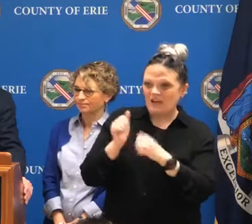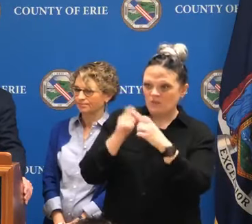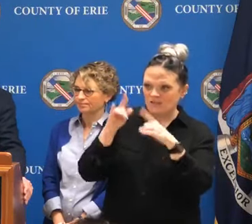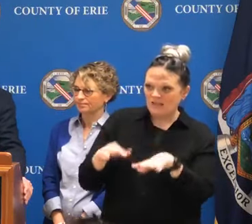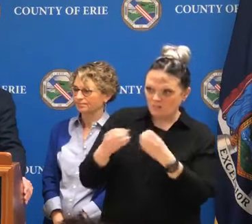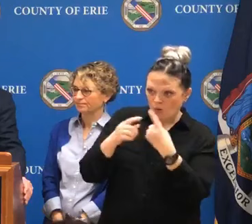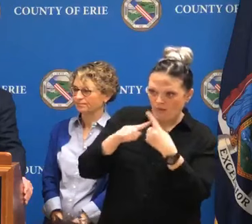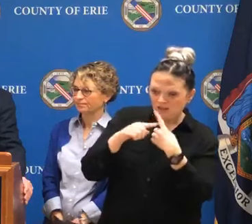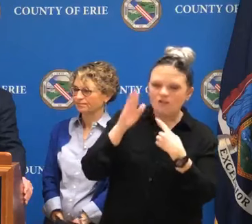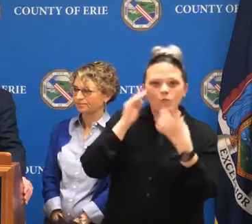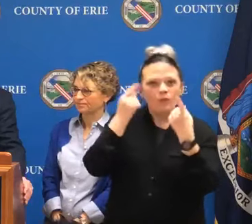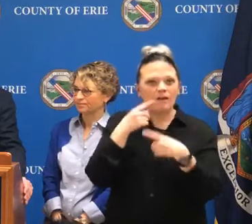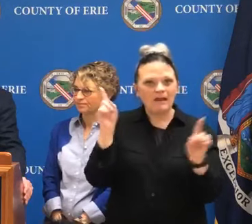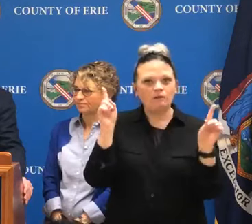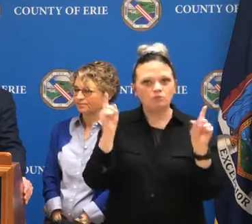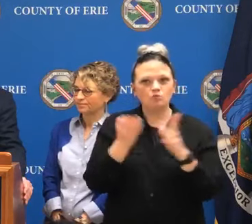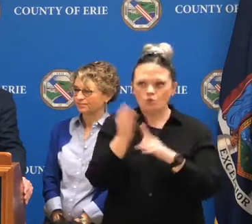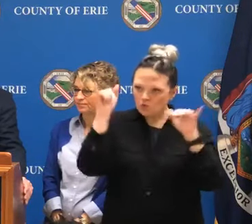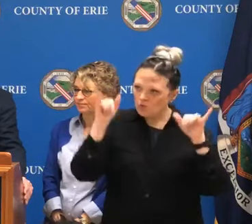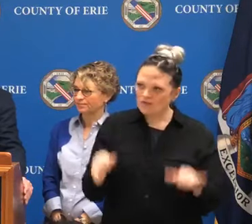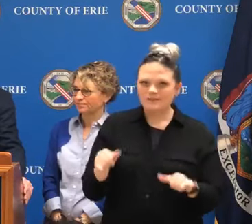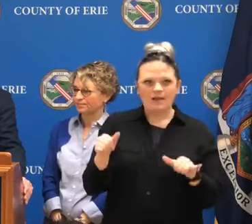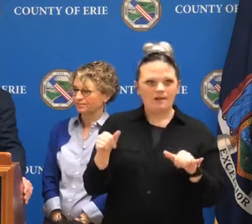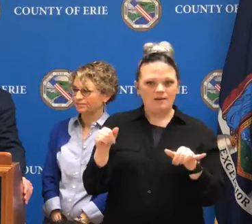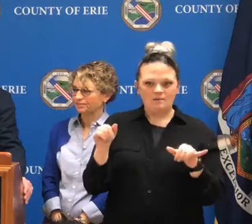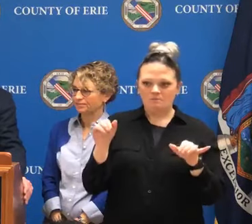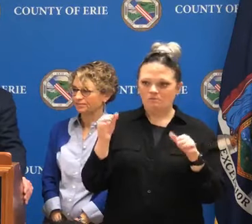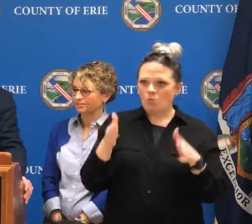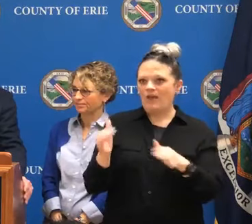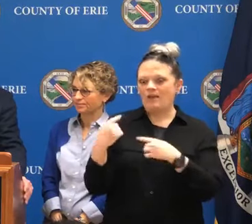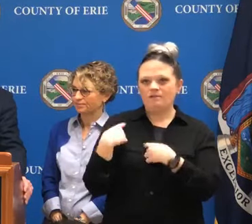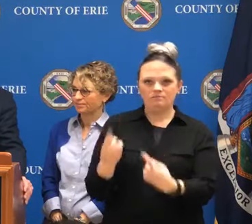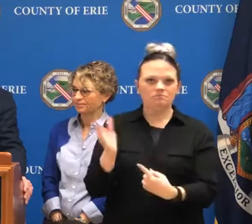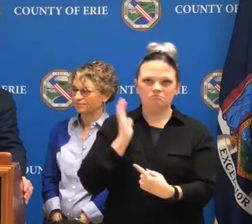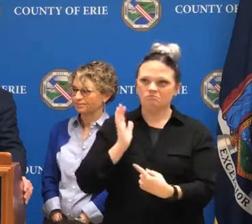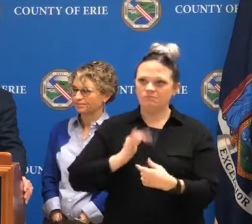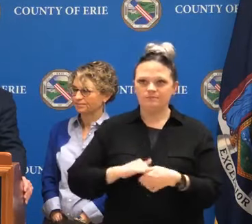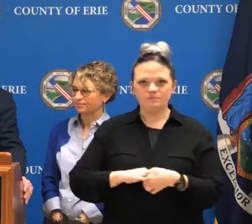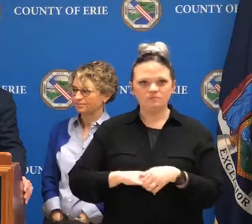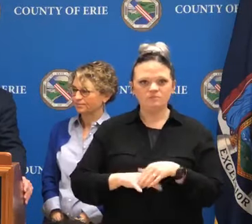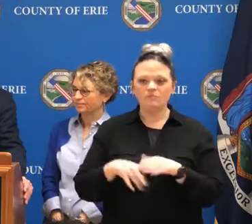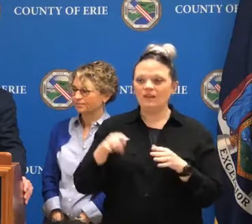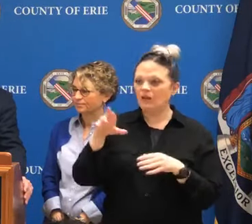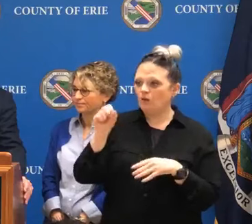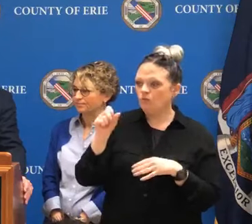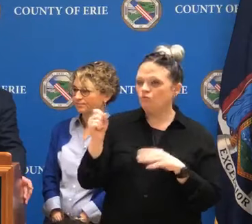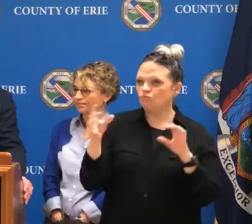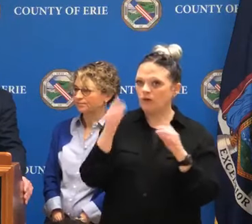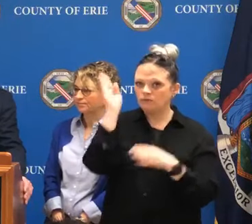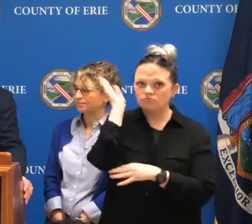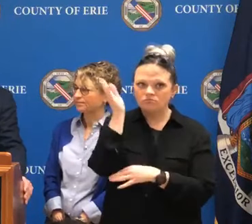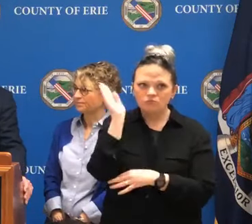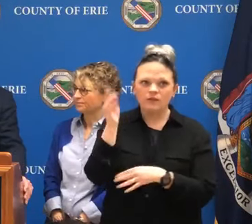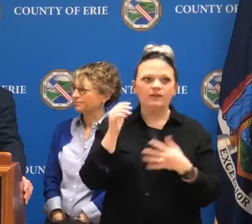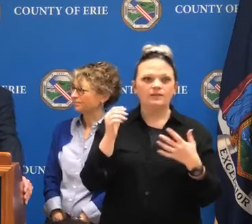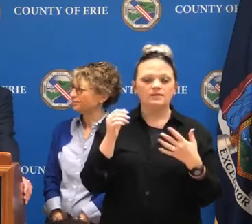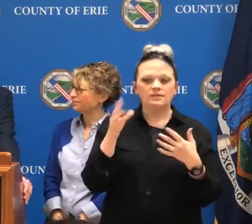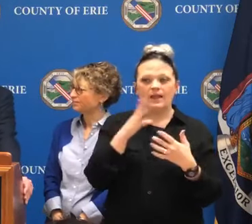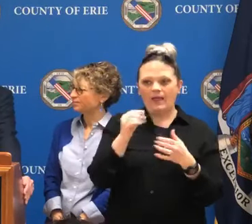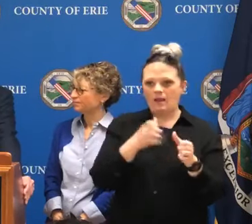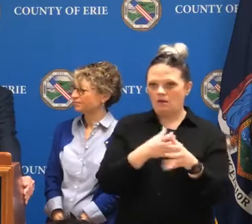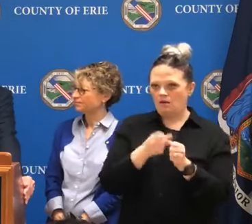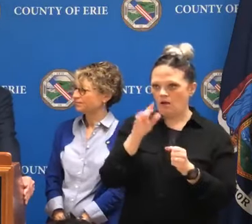we will announce that through the same medium as we've done before, a press release with advisory, and then we'd have an update. The one thing I